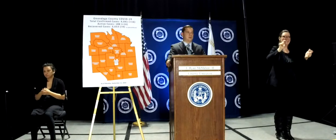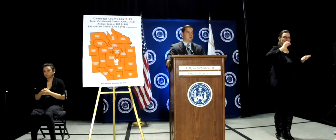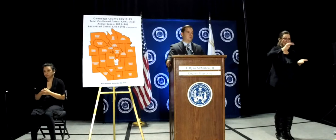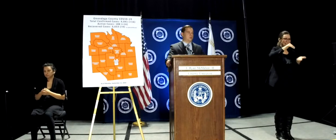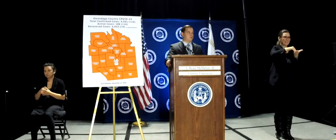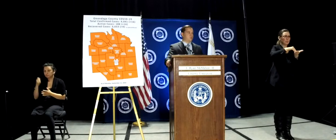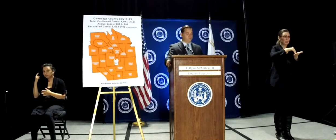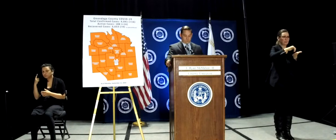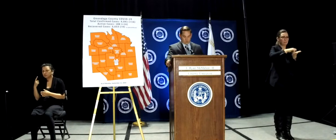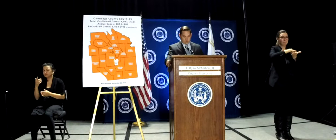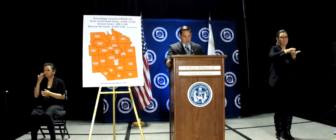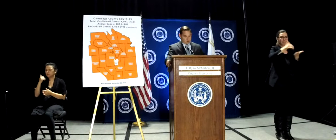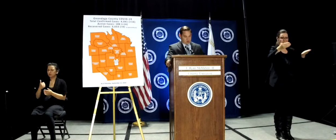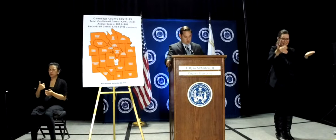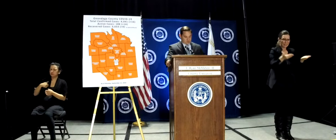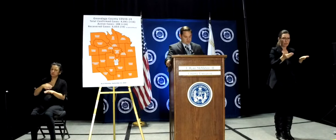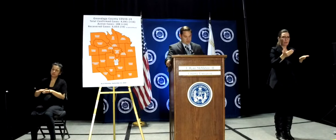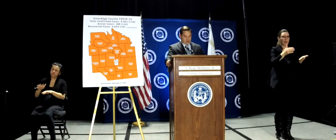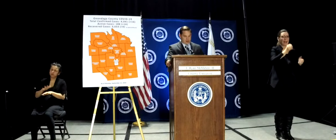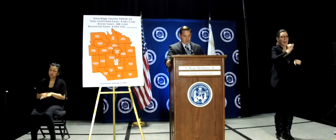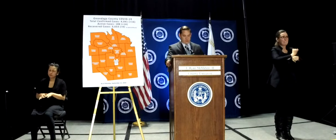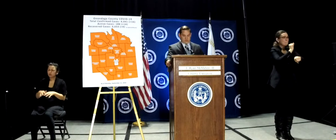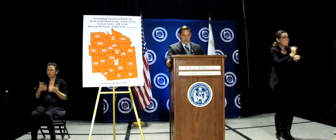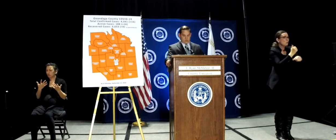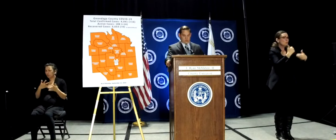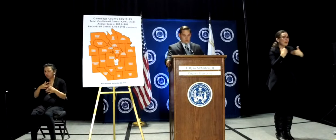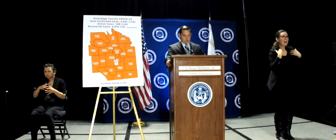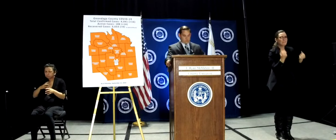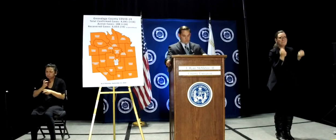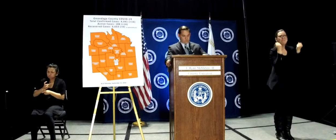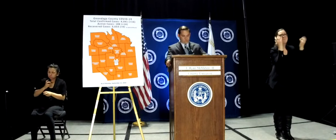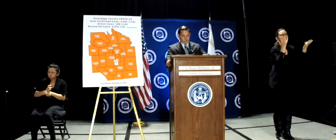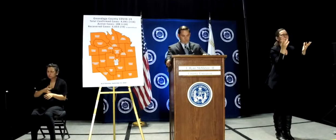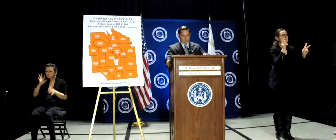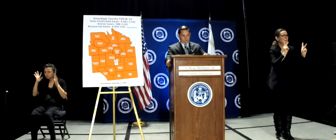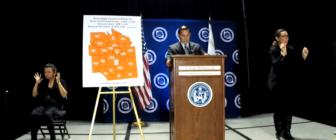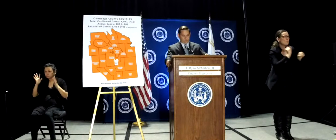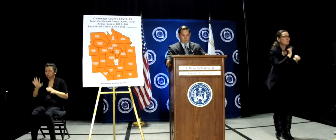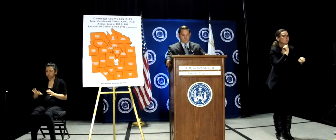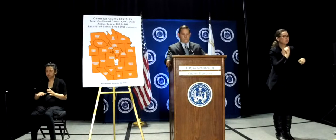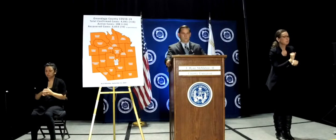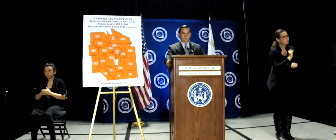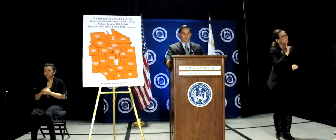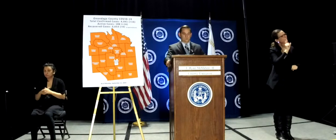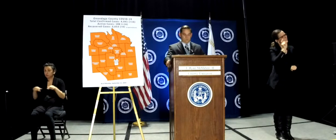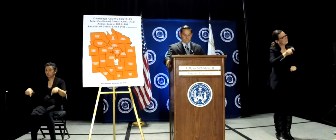made at the local level. Saying that, happy to take questions.